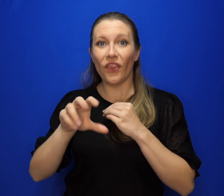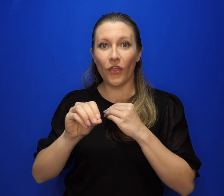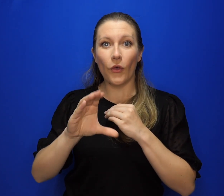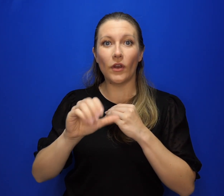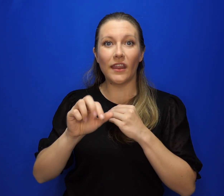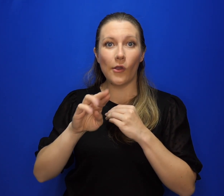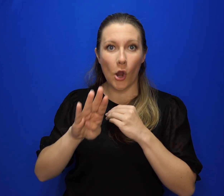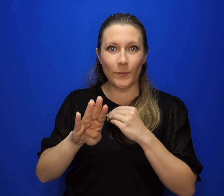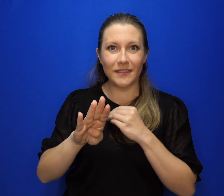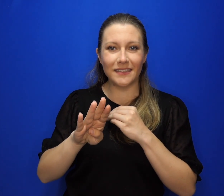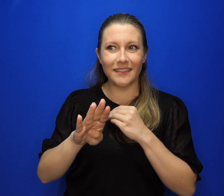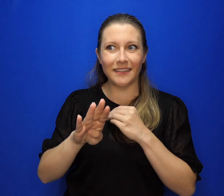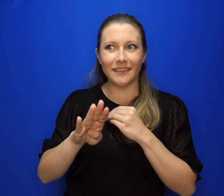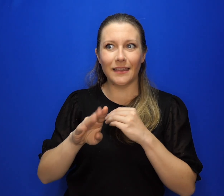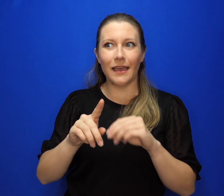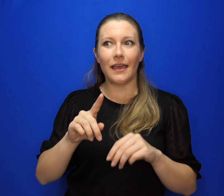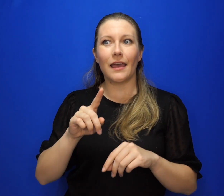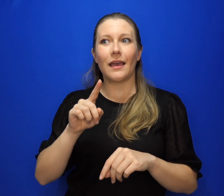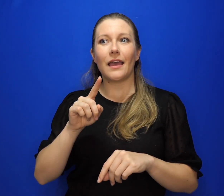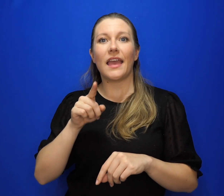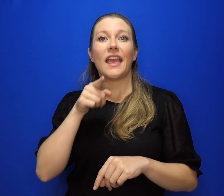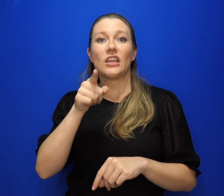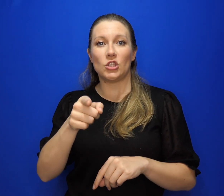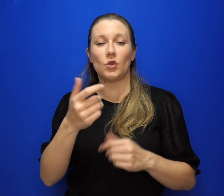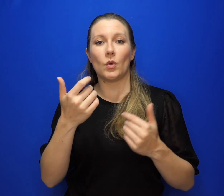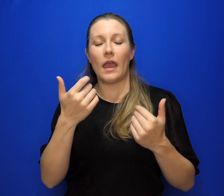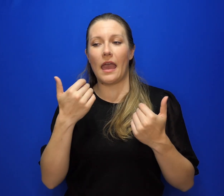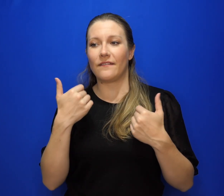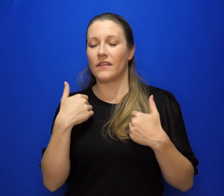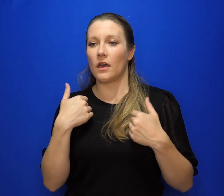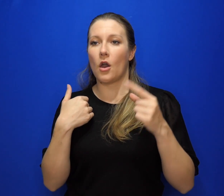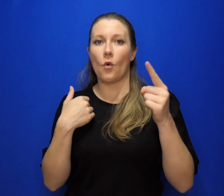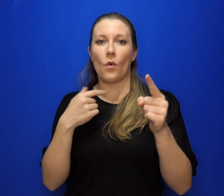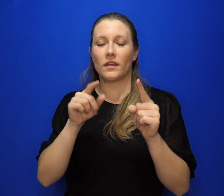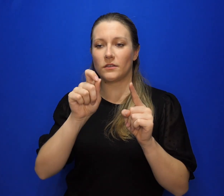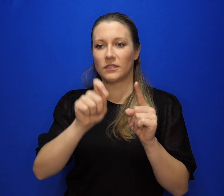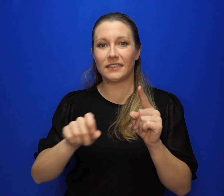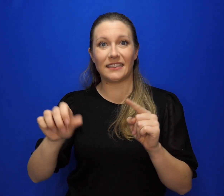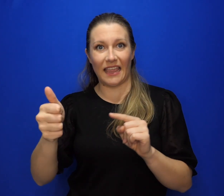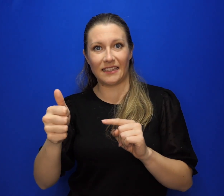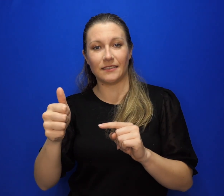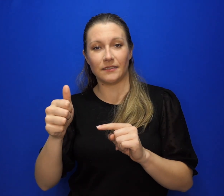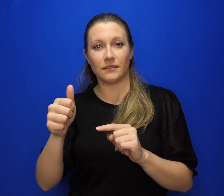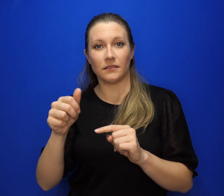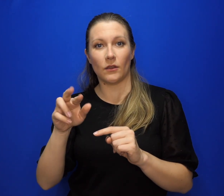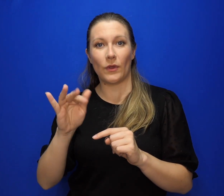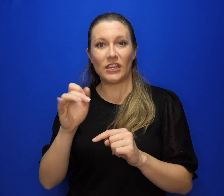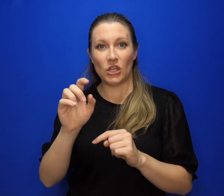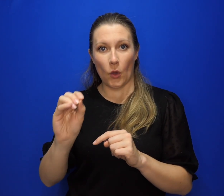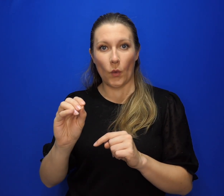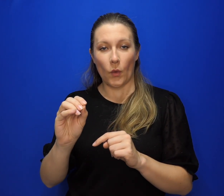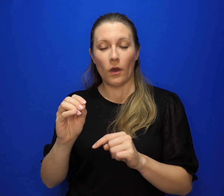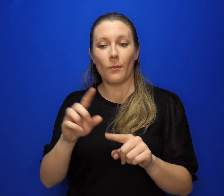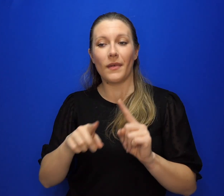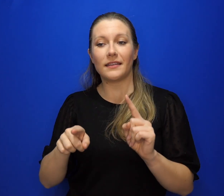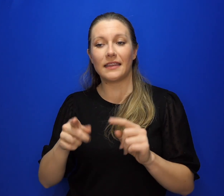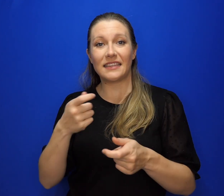and you're a 1 to 3, you're a 1 to 10, for example. Right. And instead of giving yourself 3 units, giving yourself 30 units